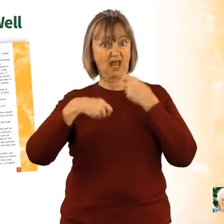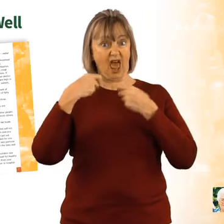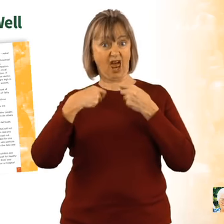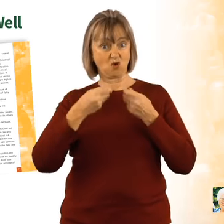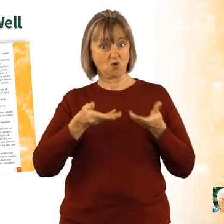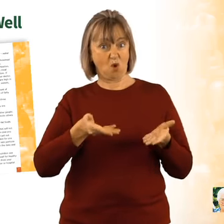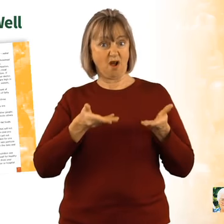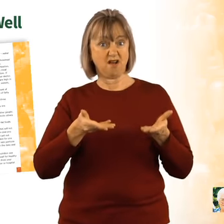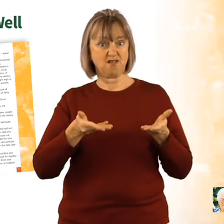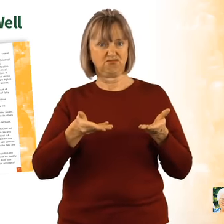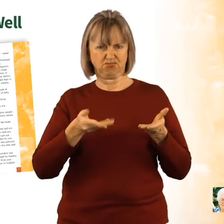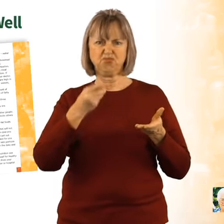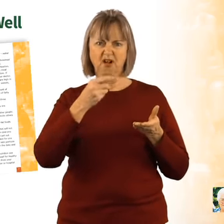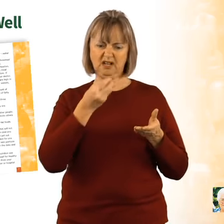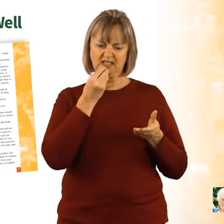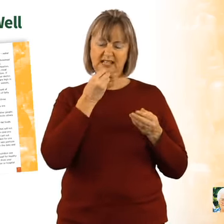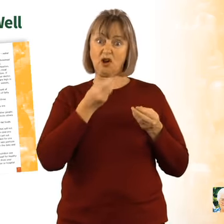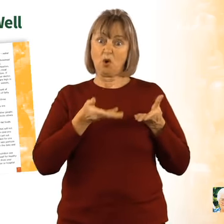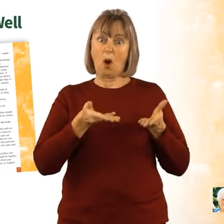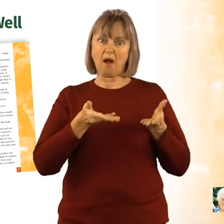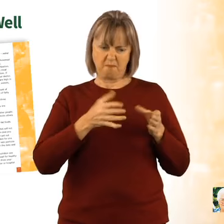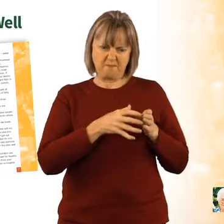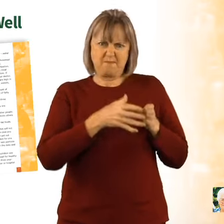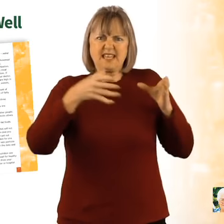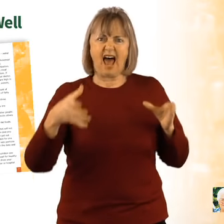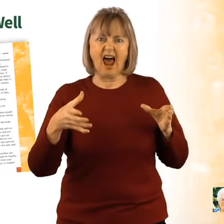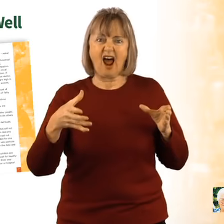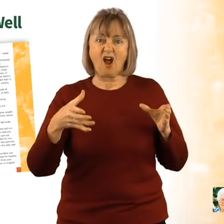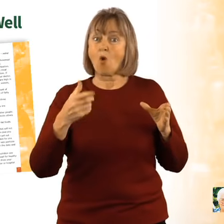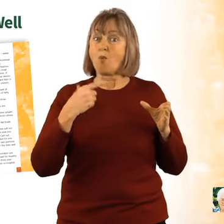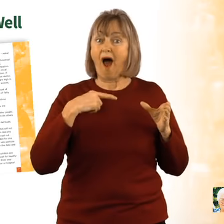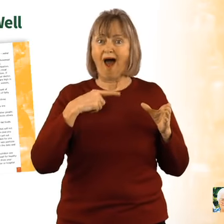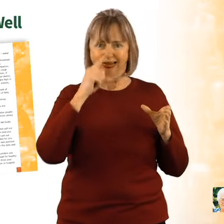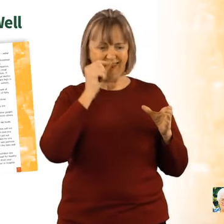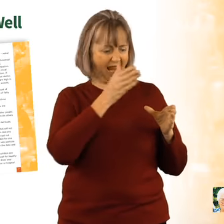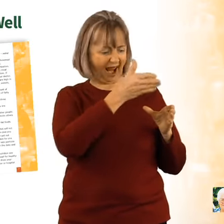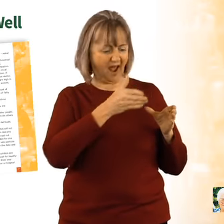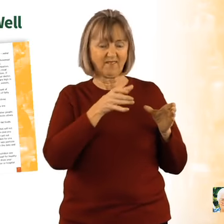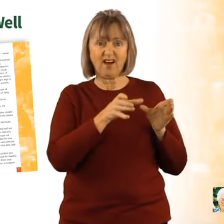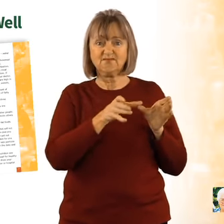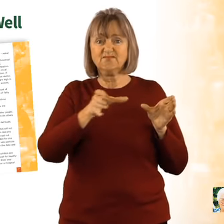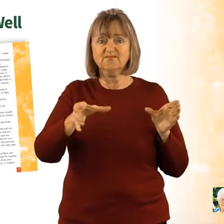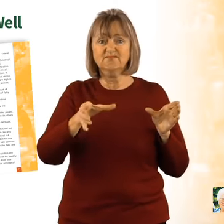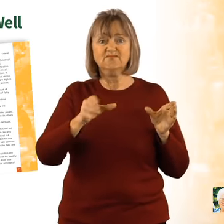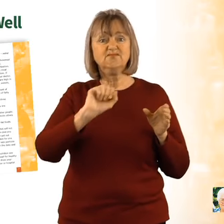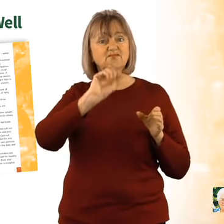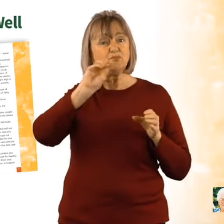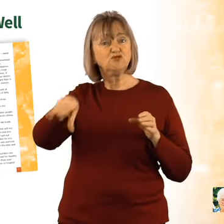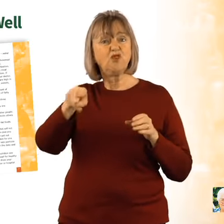Try preparing more food than is needed for one meal, dividing the leftover into meal-size